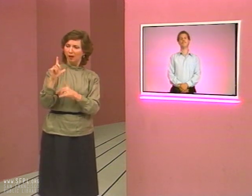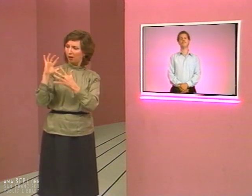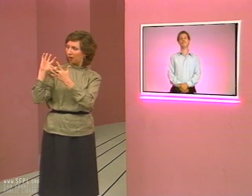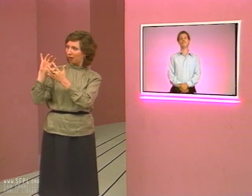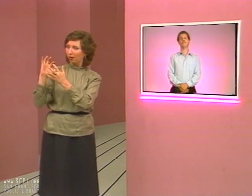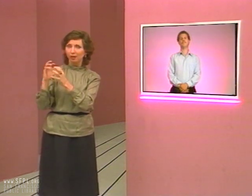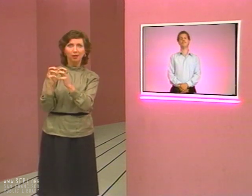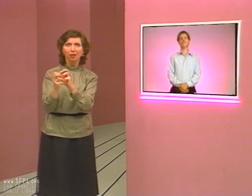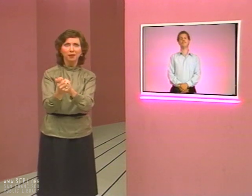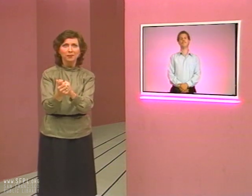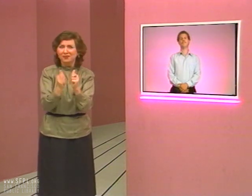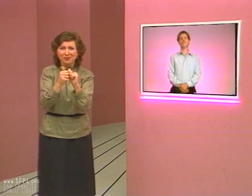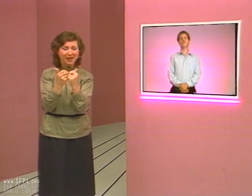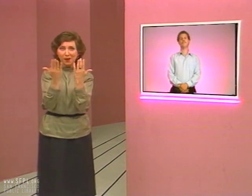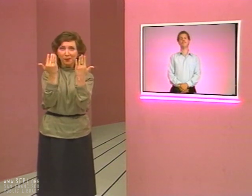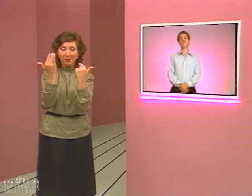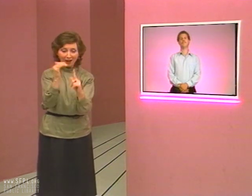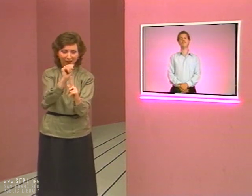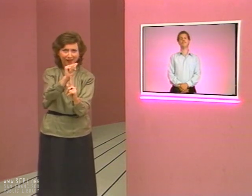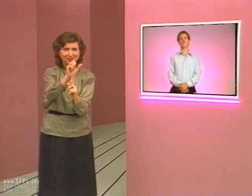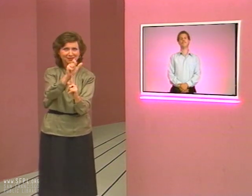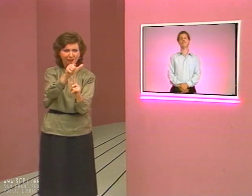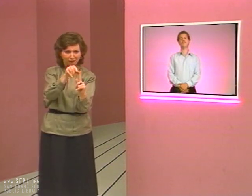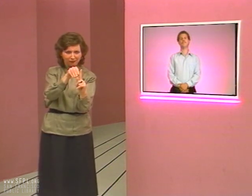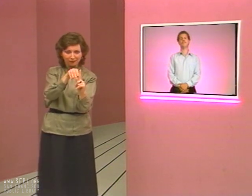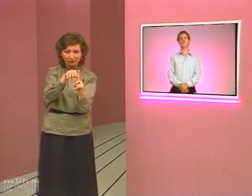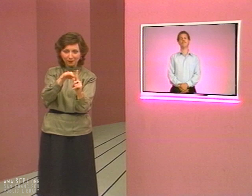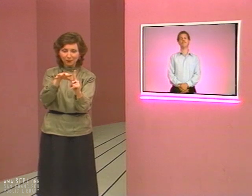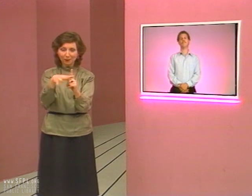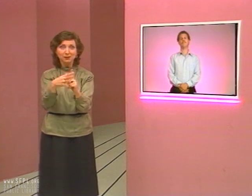pivotal role in shaping the culture of deaf people.